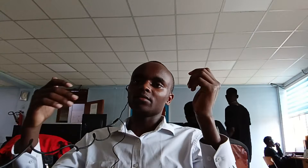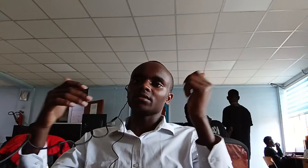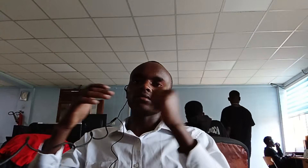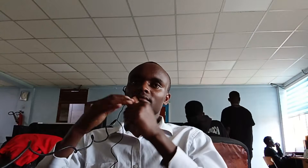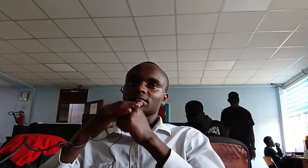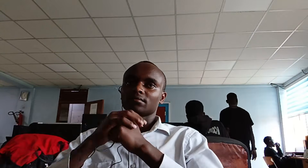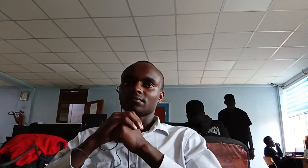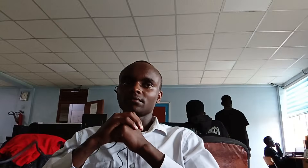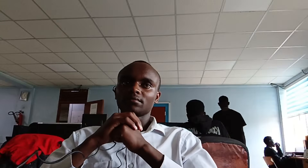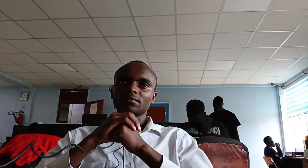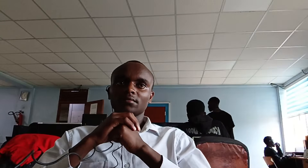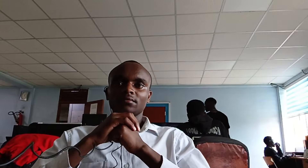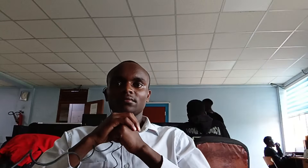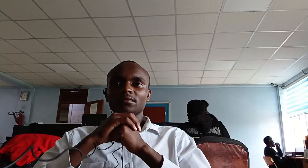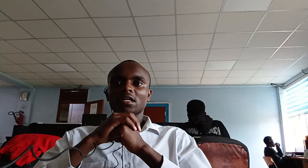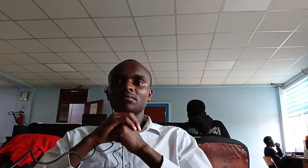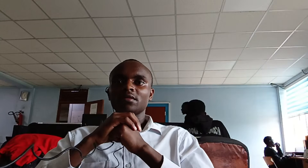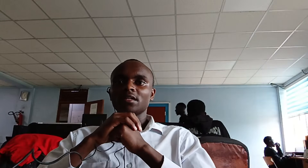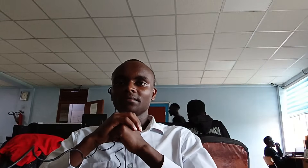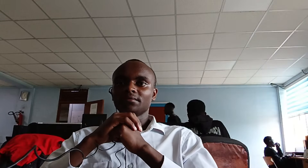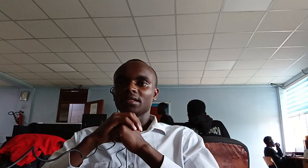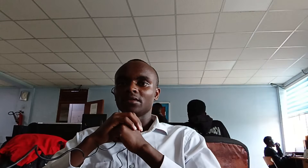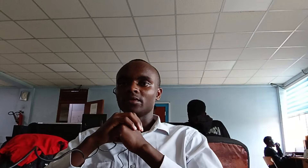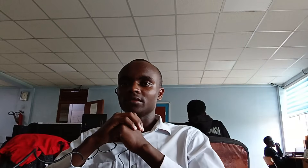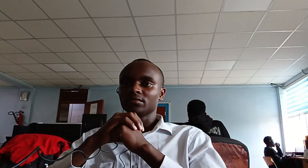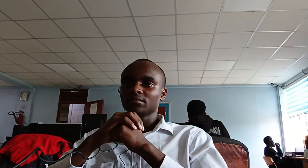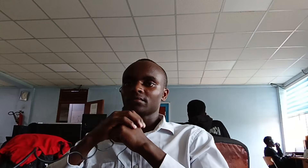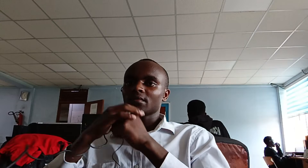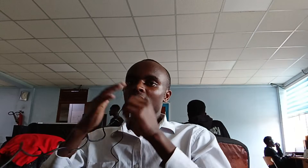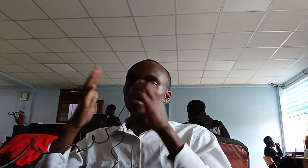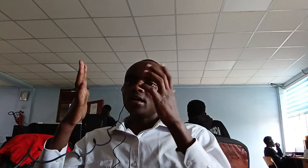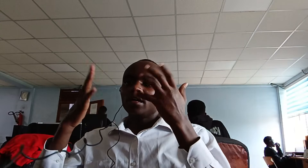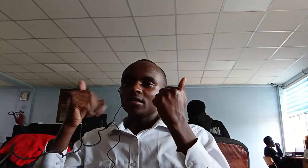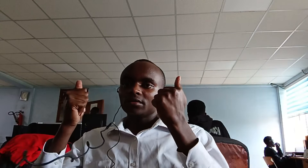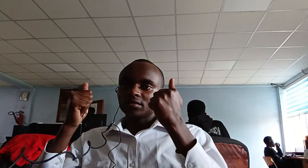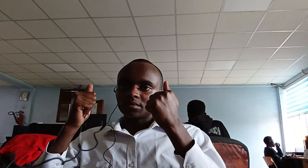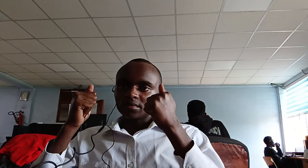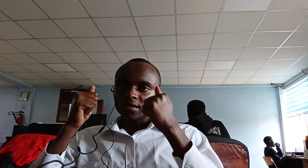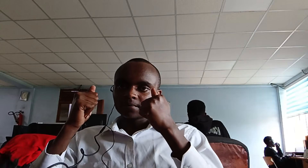question? Up to there? Any question? Any question up to there?